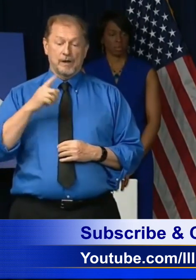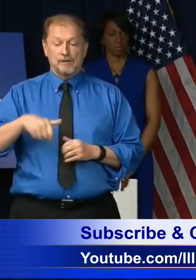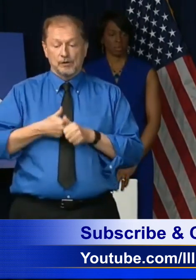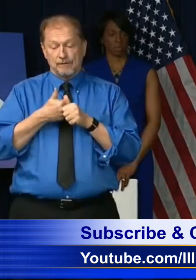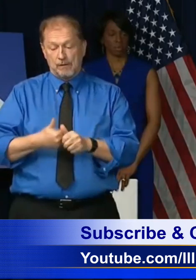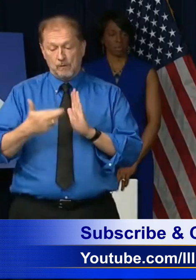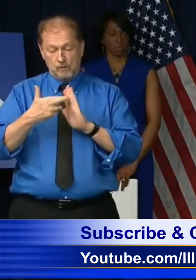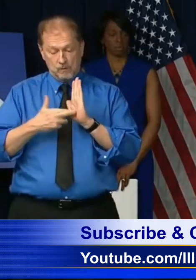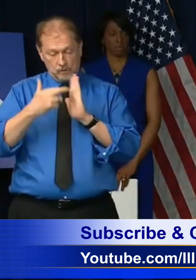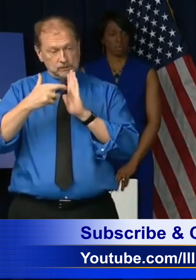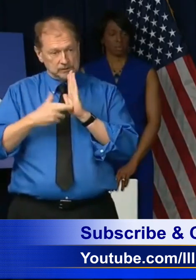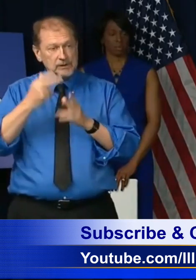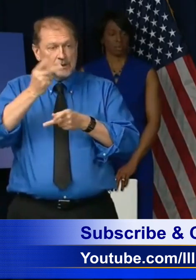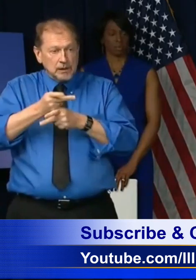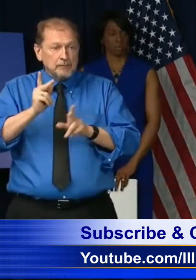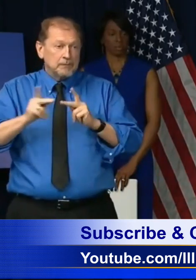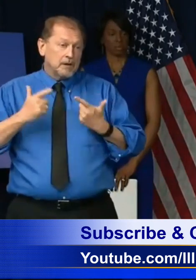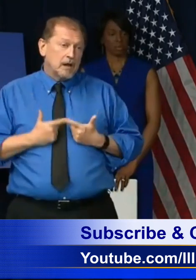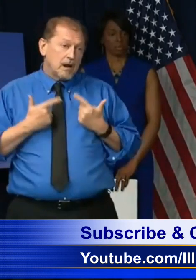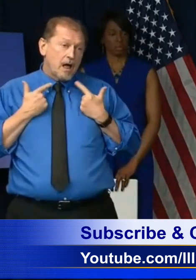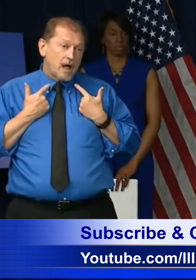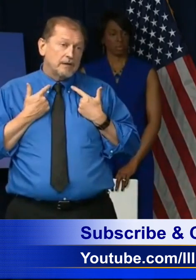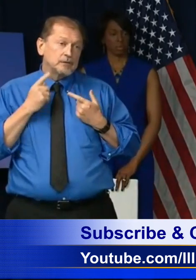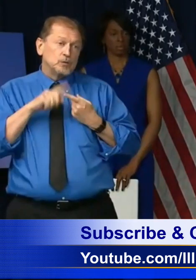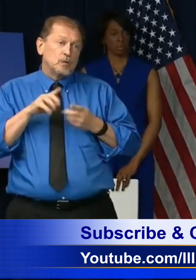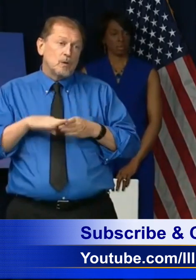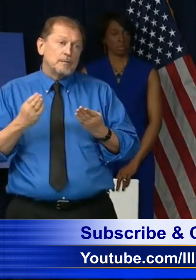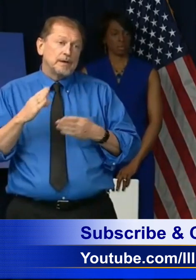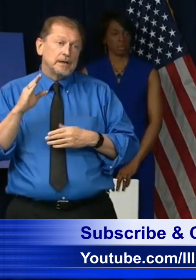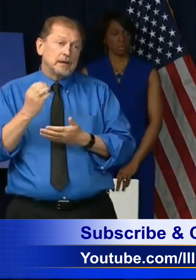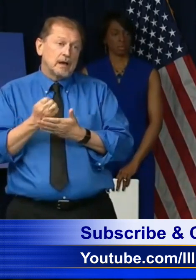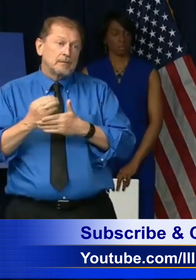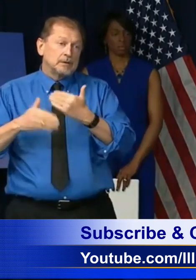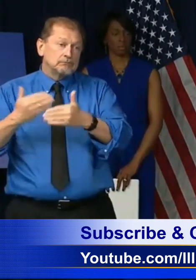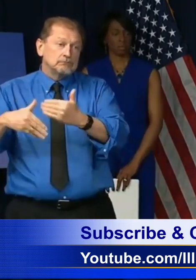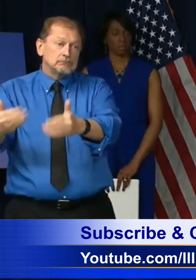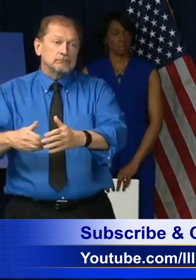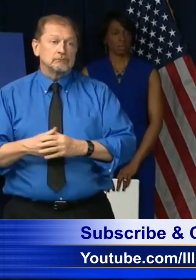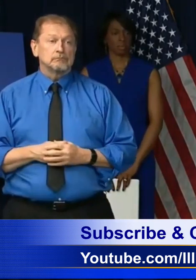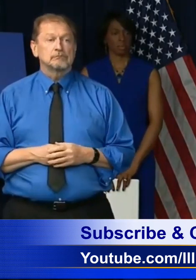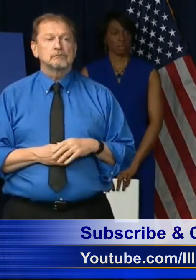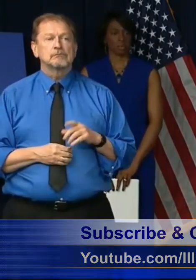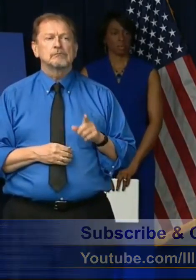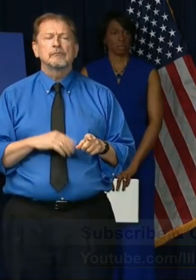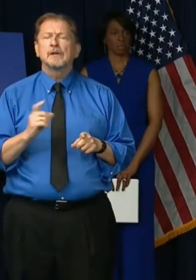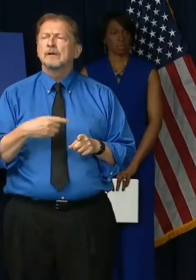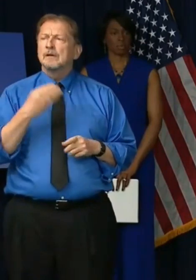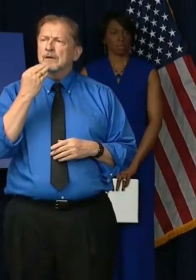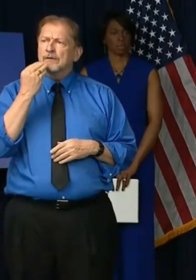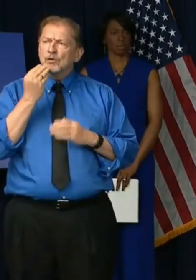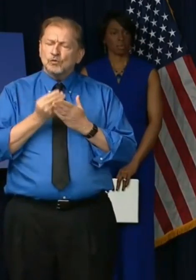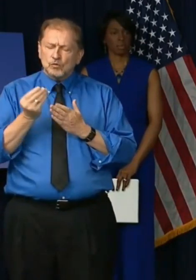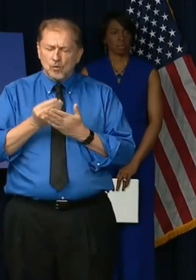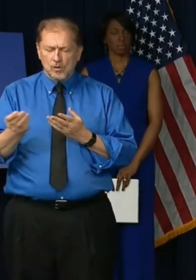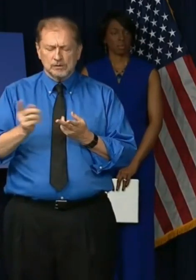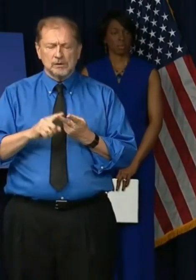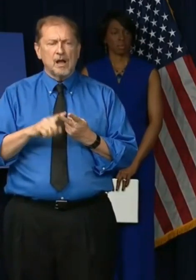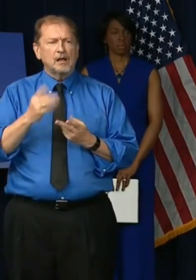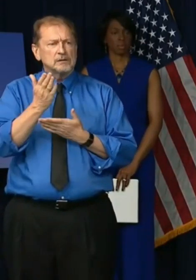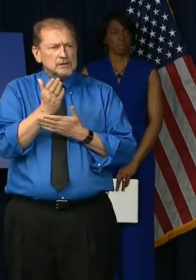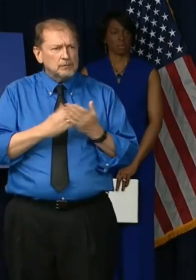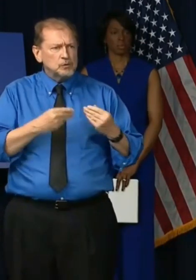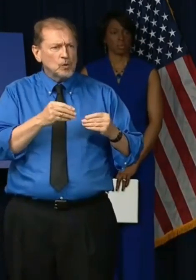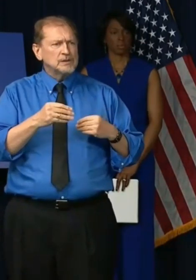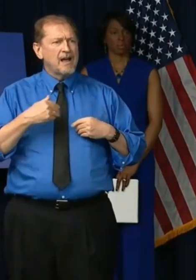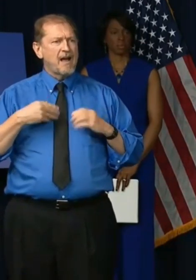this and keep people alive and reopen our economy. From Sarah Schulte, ABC7, since department stores and chains already do a lot of e-commerce, what